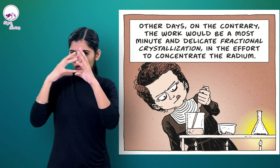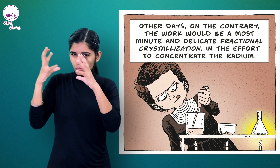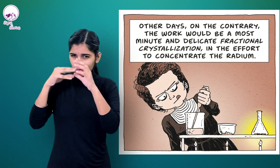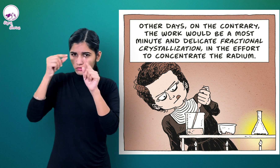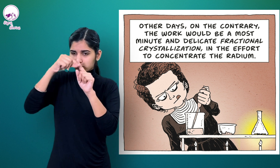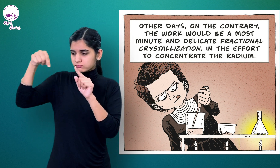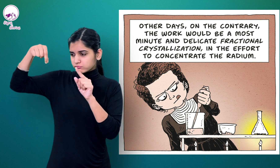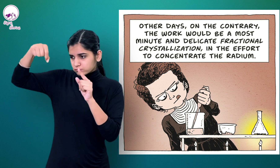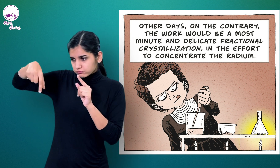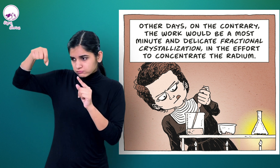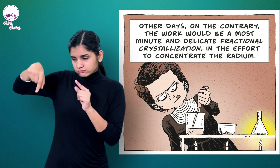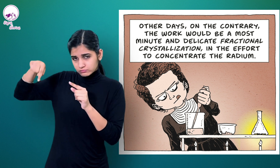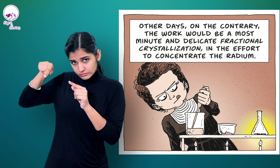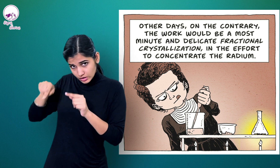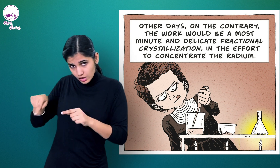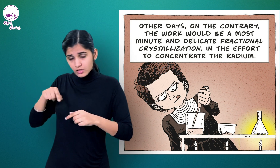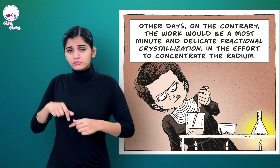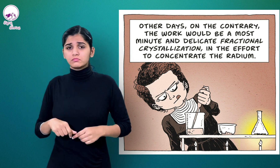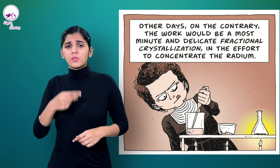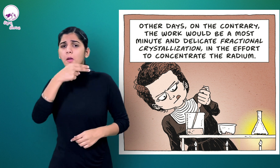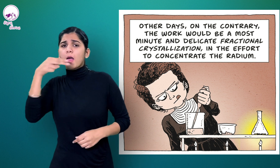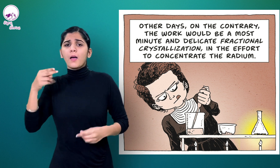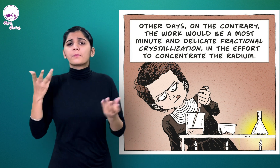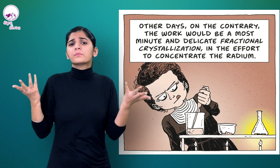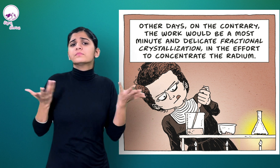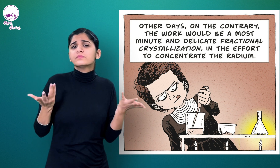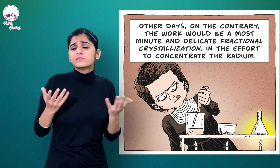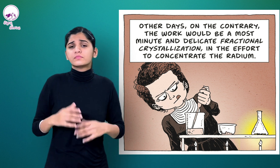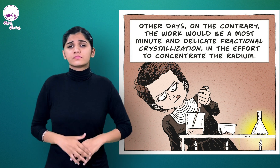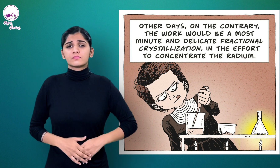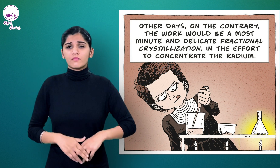crystallization in the effort to concentrate the radium.